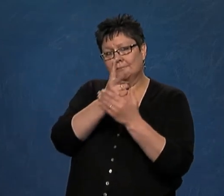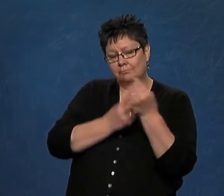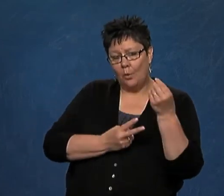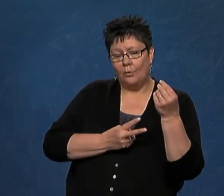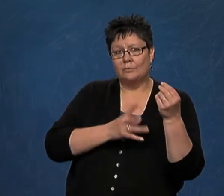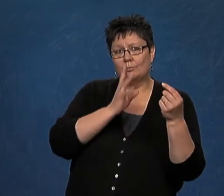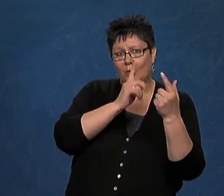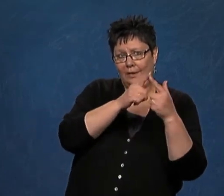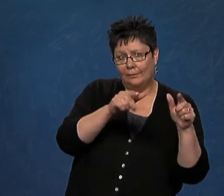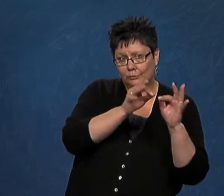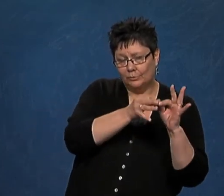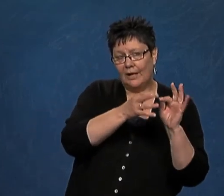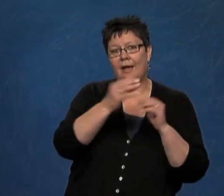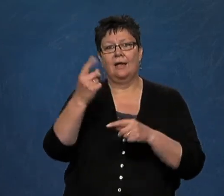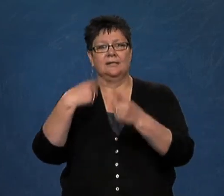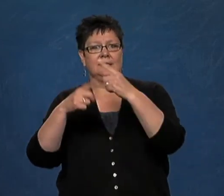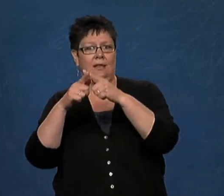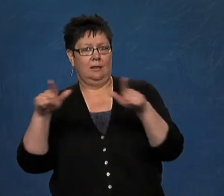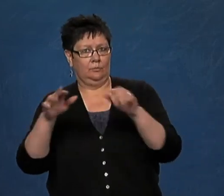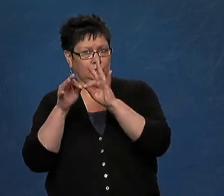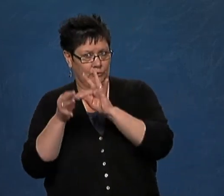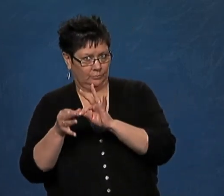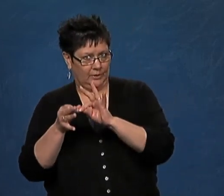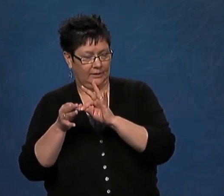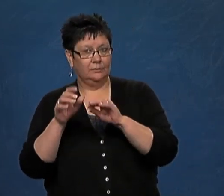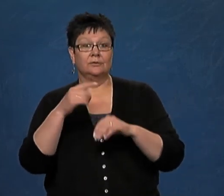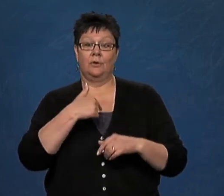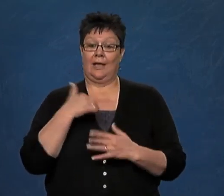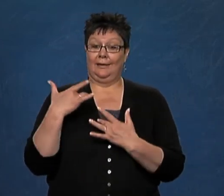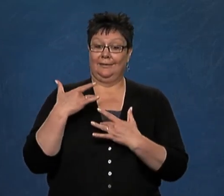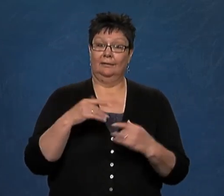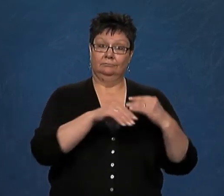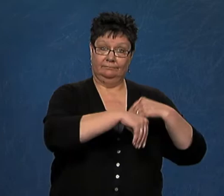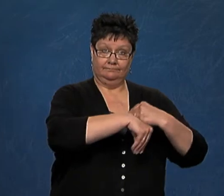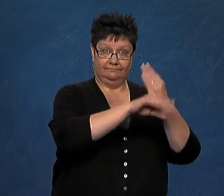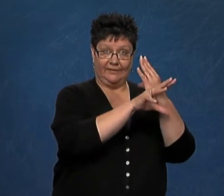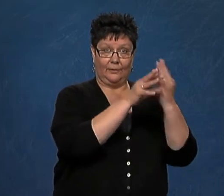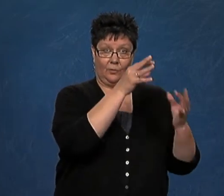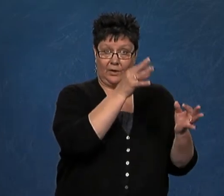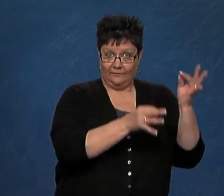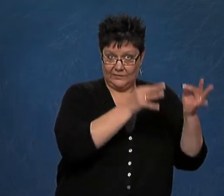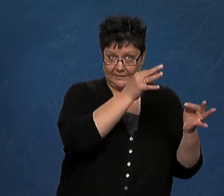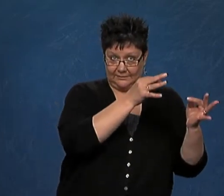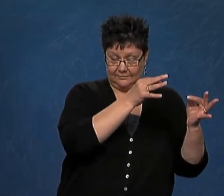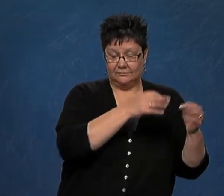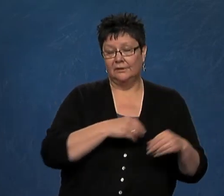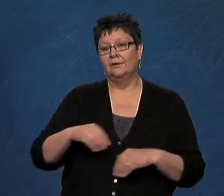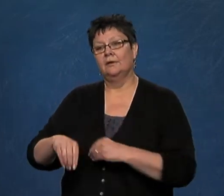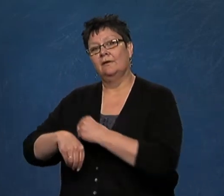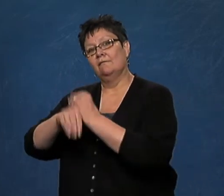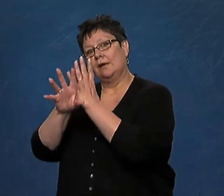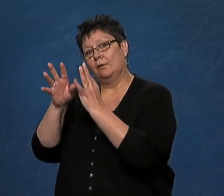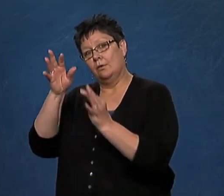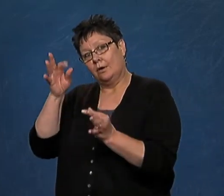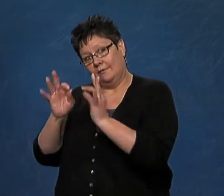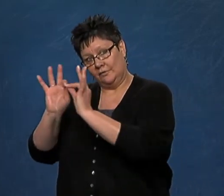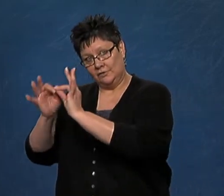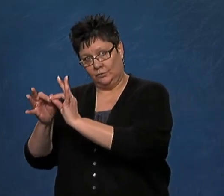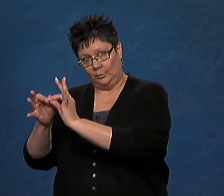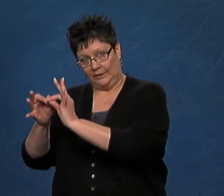new. But we're using spoken language interpreters and sign language interpreters. So I typically would say video remote interpreting in courts